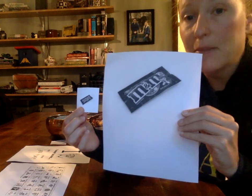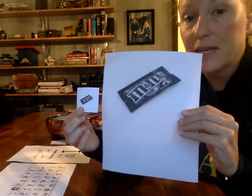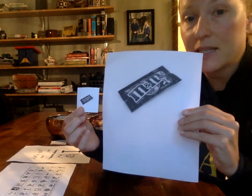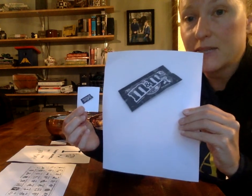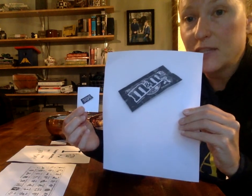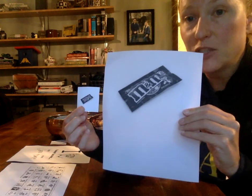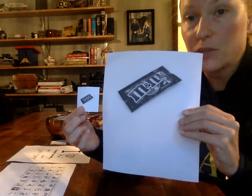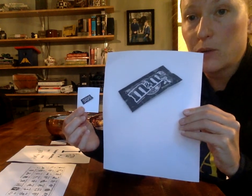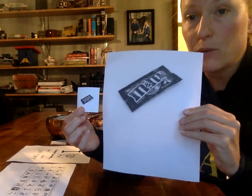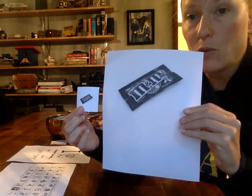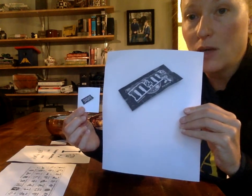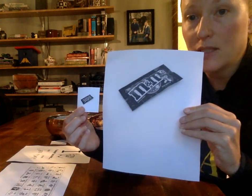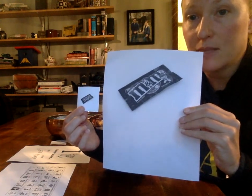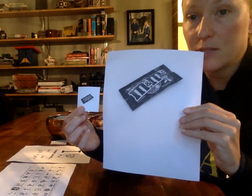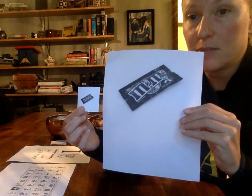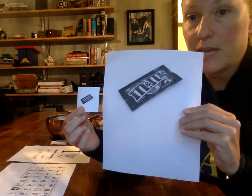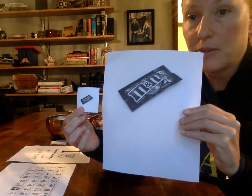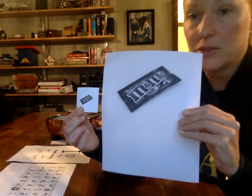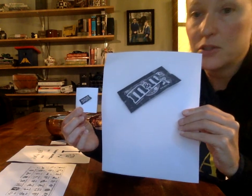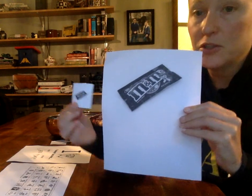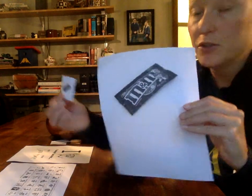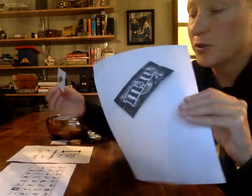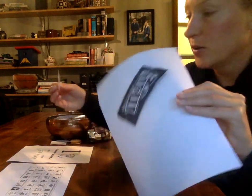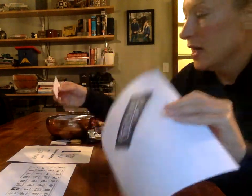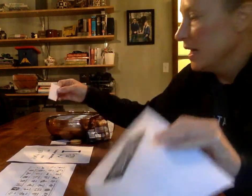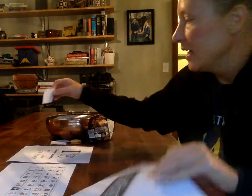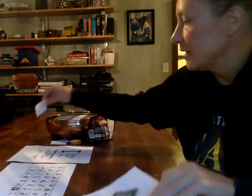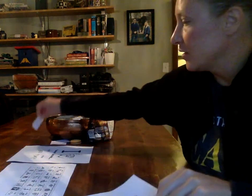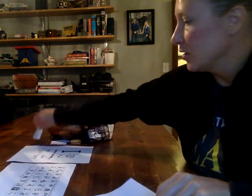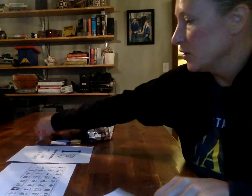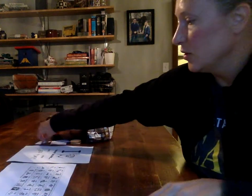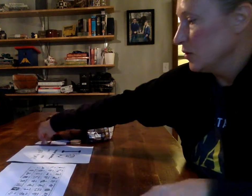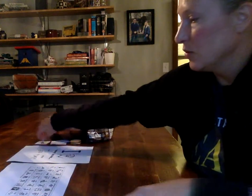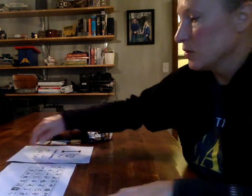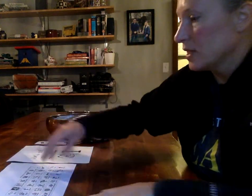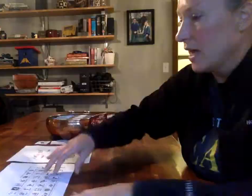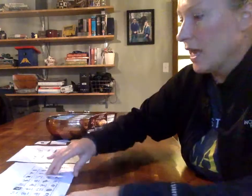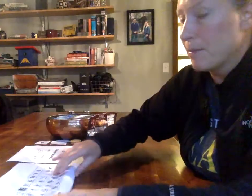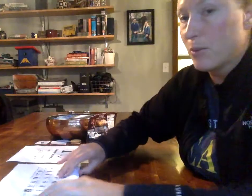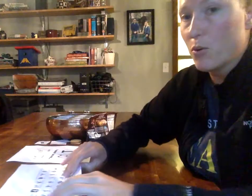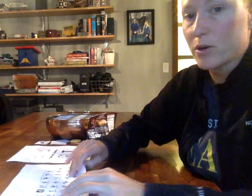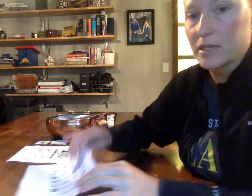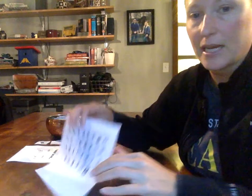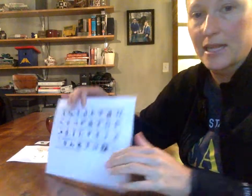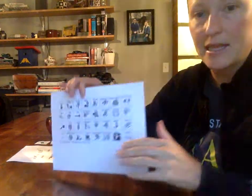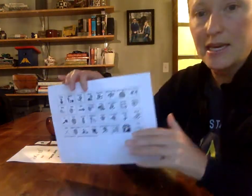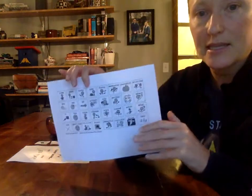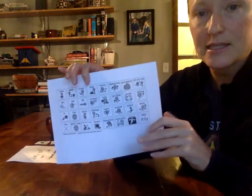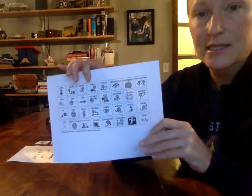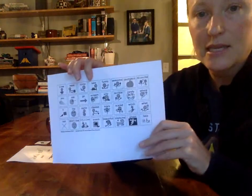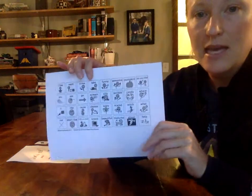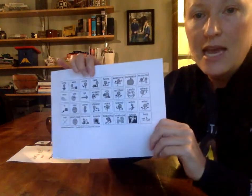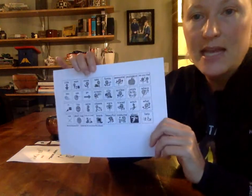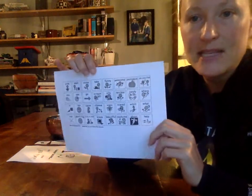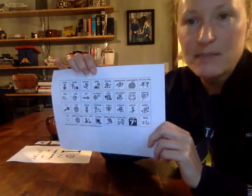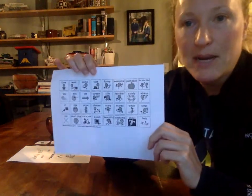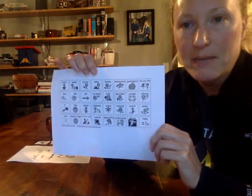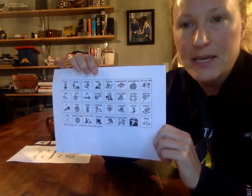because eventually what we want them to be able to do is to use a board like this. And this might be a